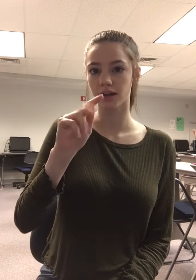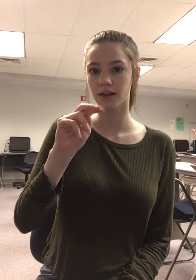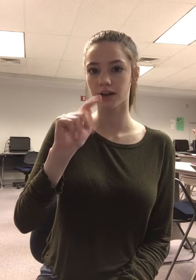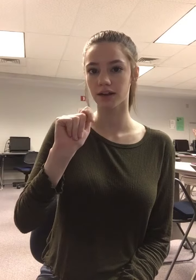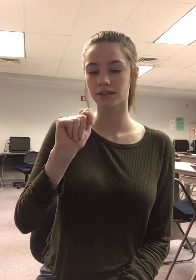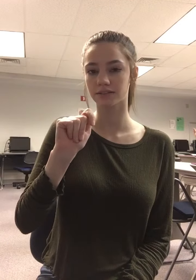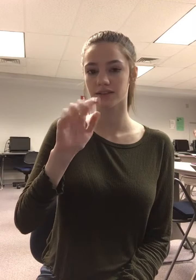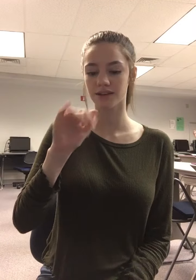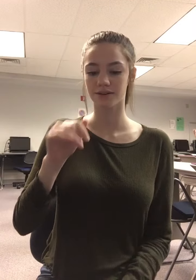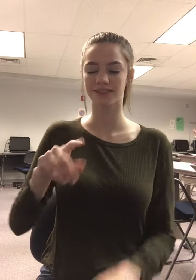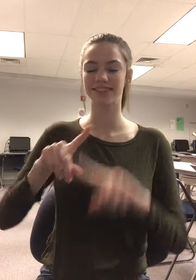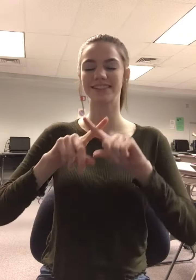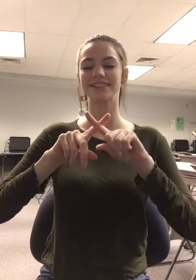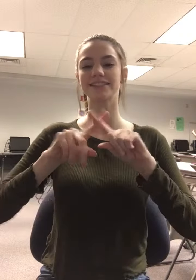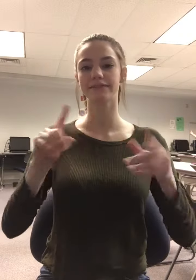a different story.